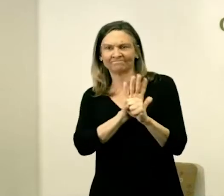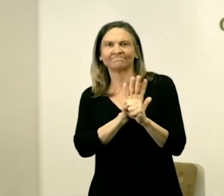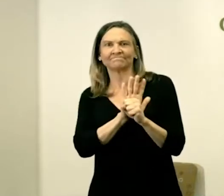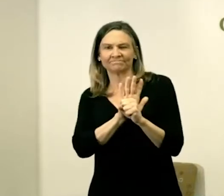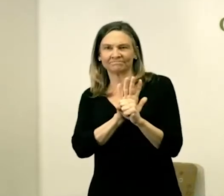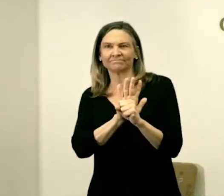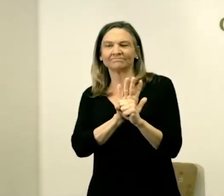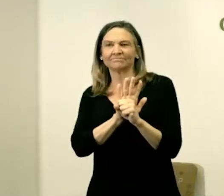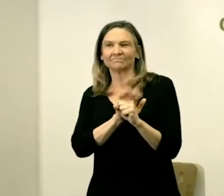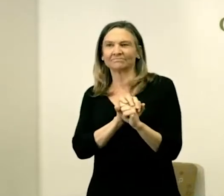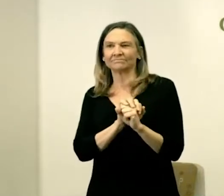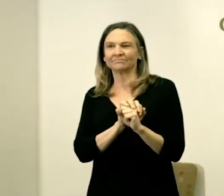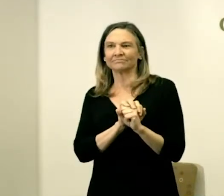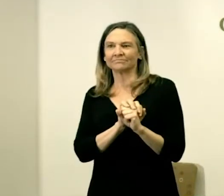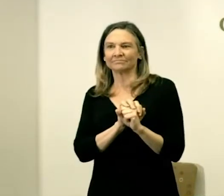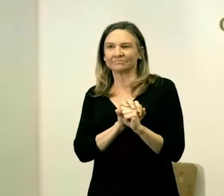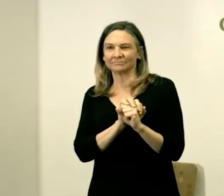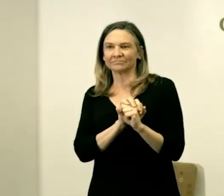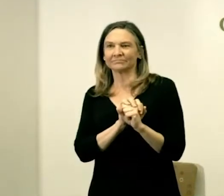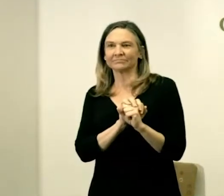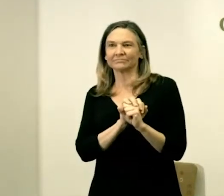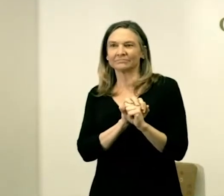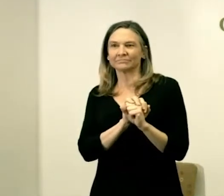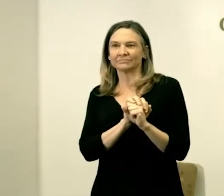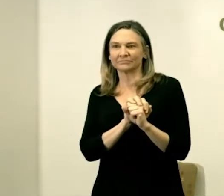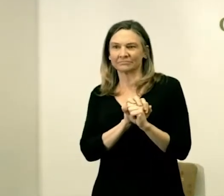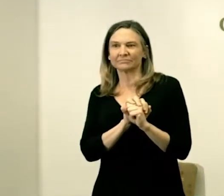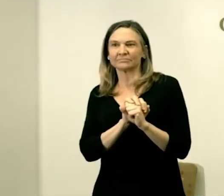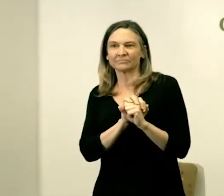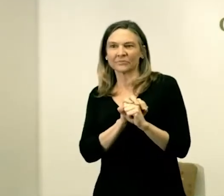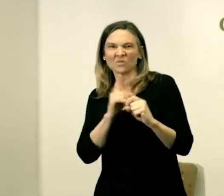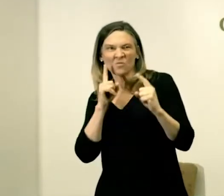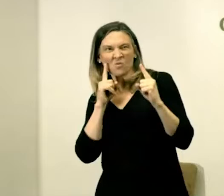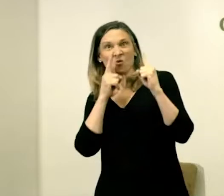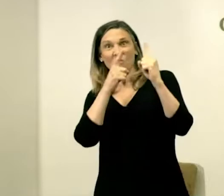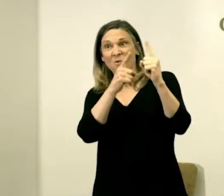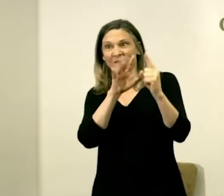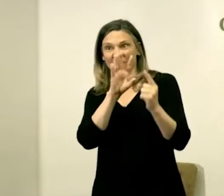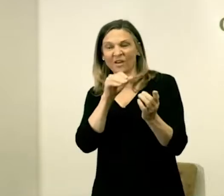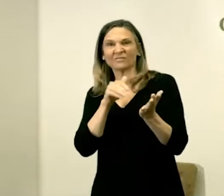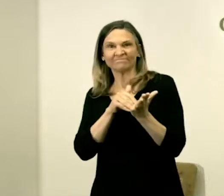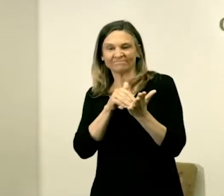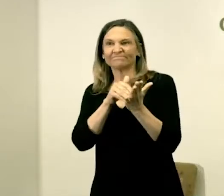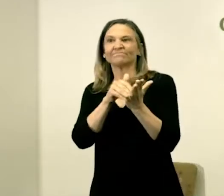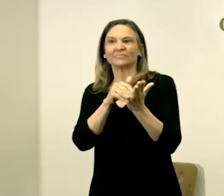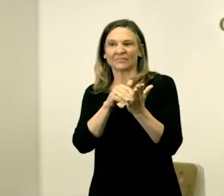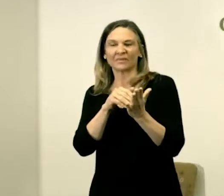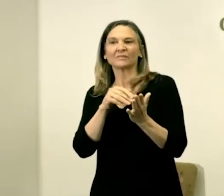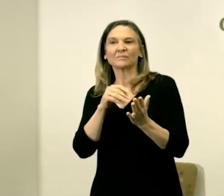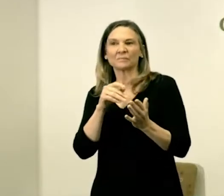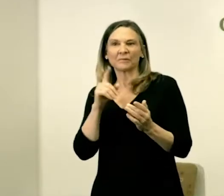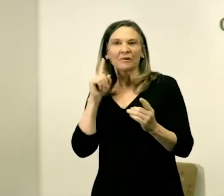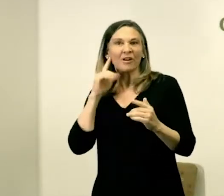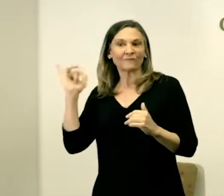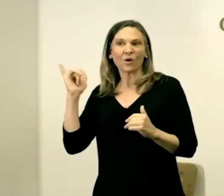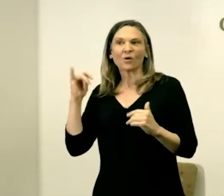that go with protecting 40 million Californians in an equitable way.